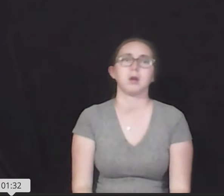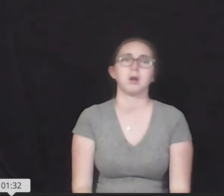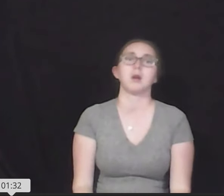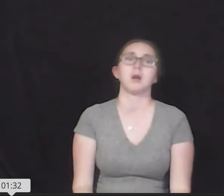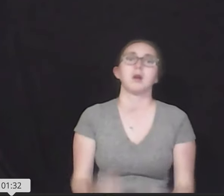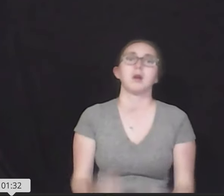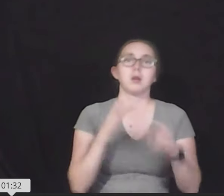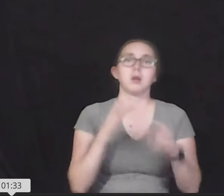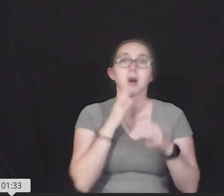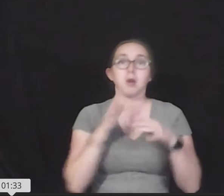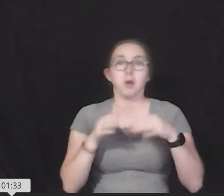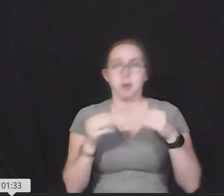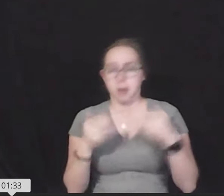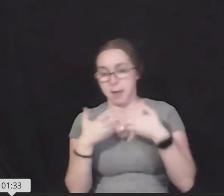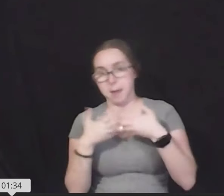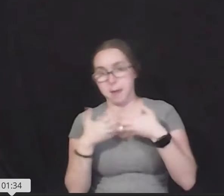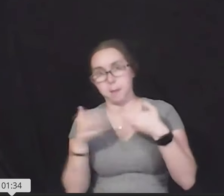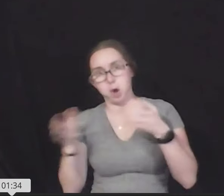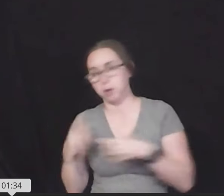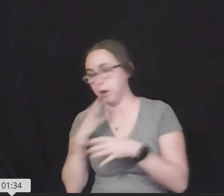your neighbor, see if you guys agree.